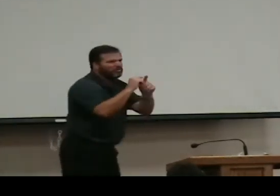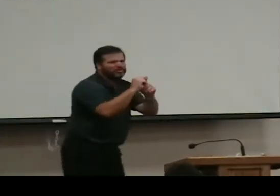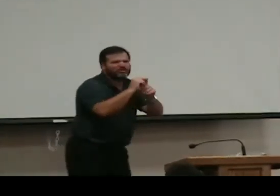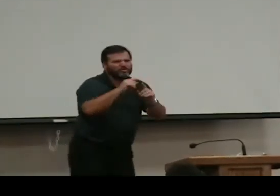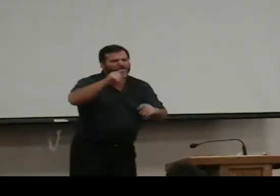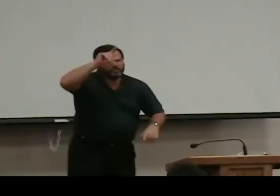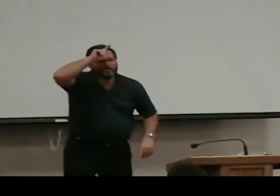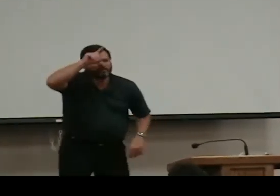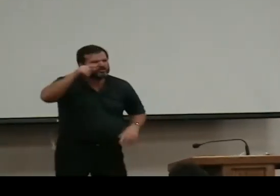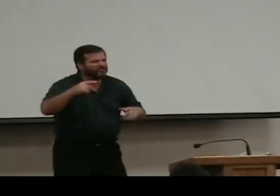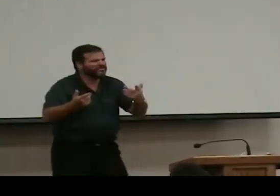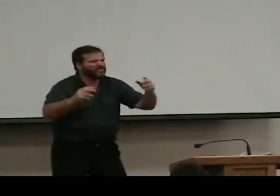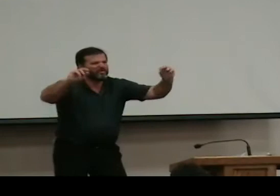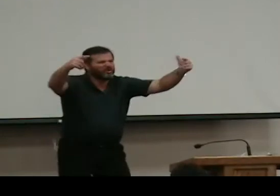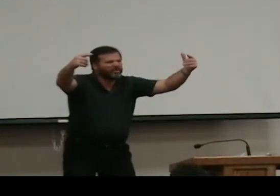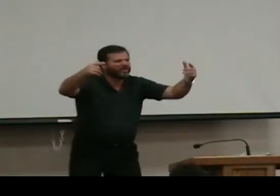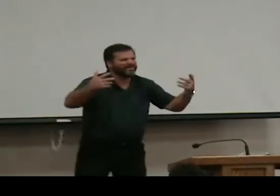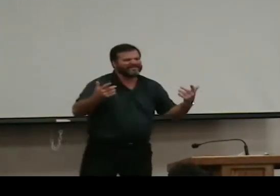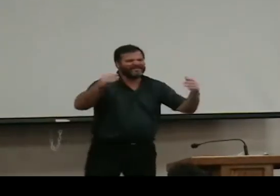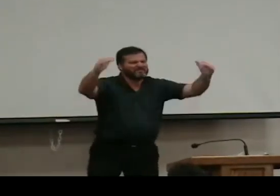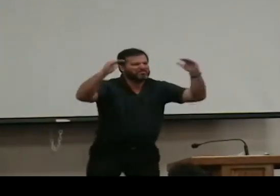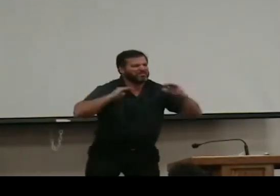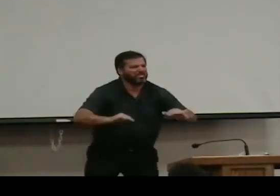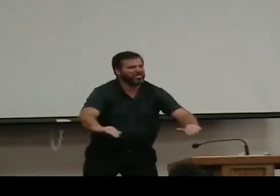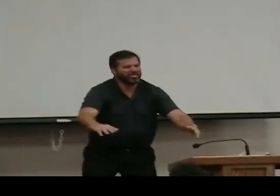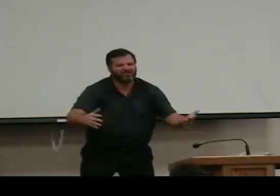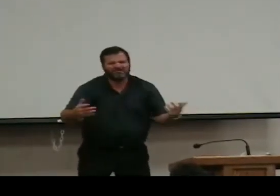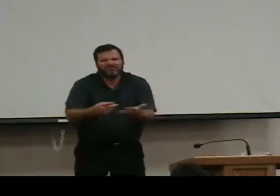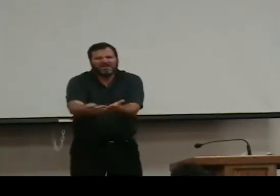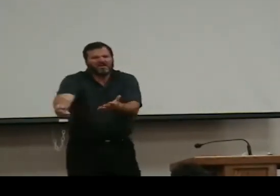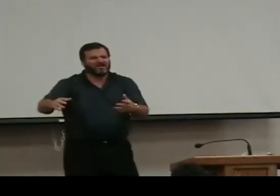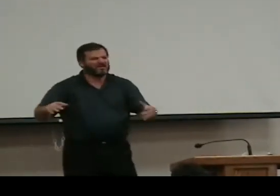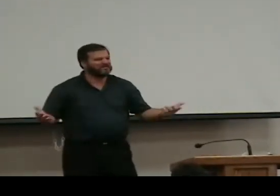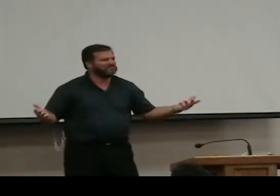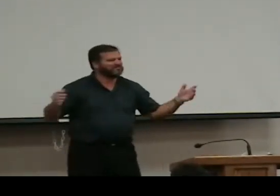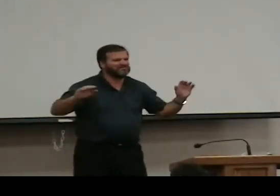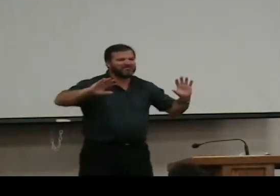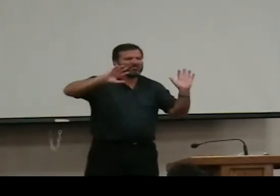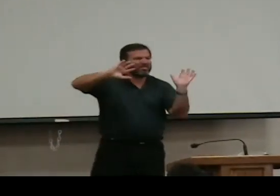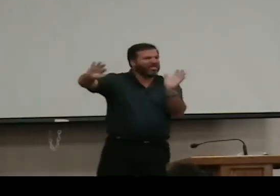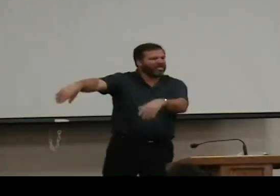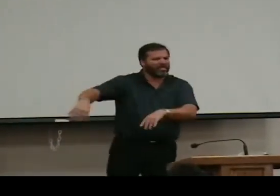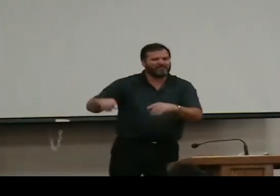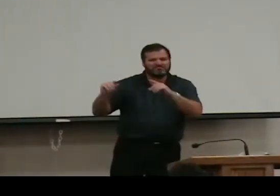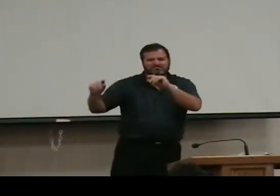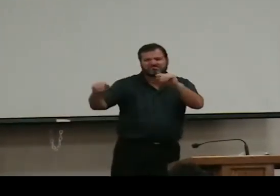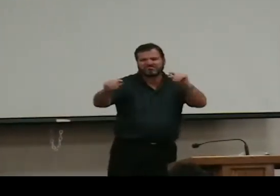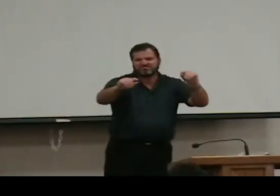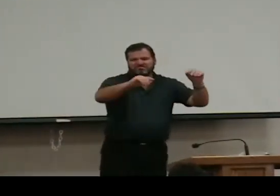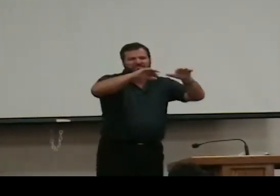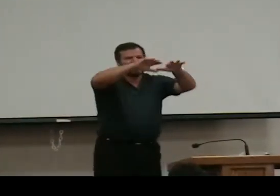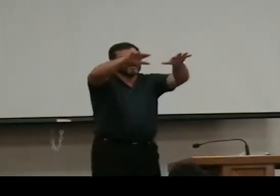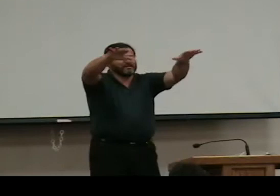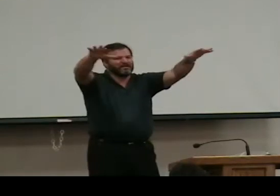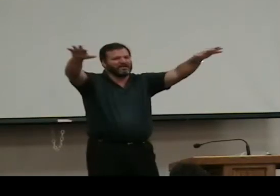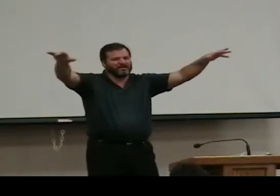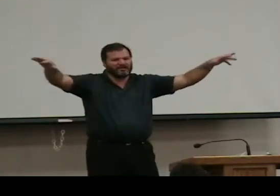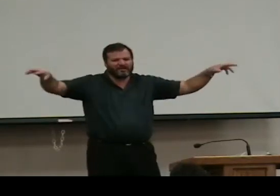Bywords. They're just losers. You're nothing among the nations. All the gossip against